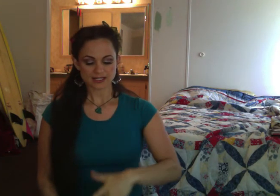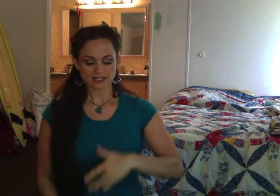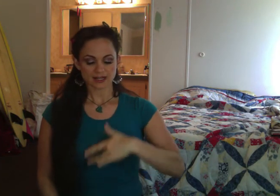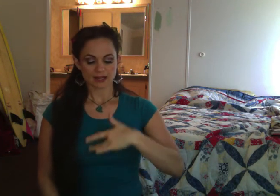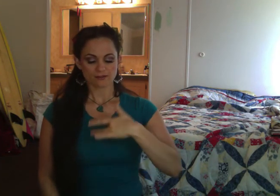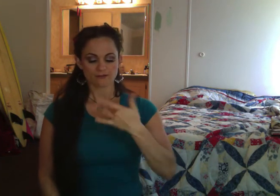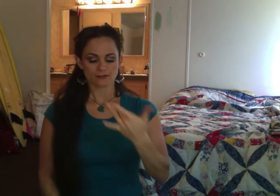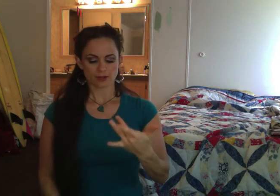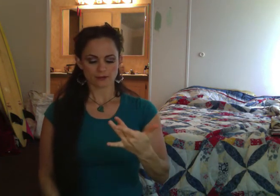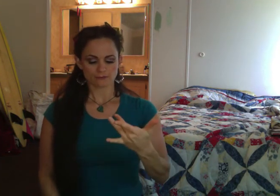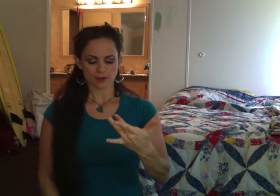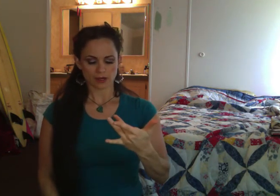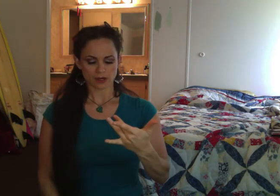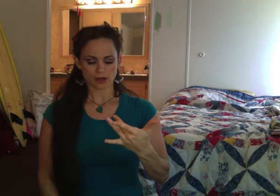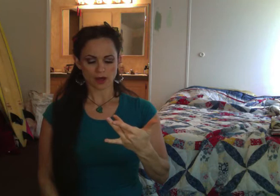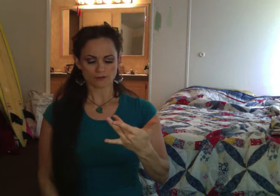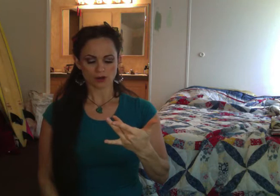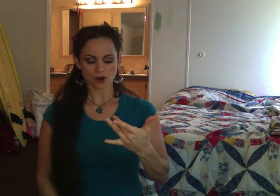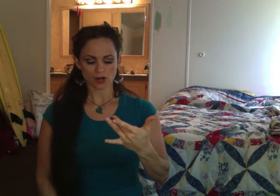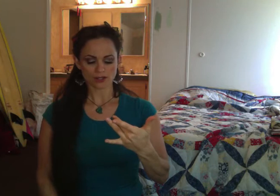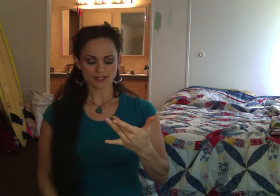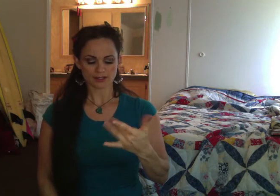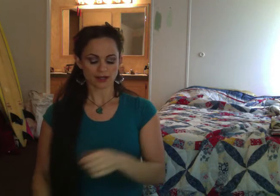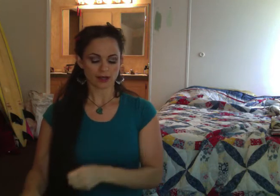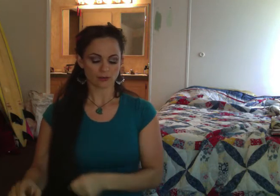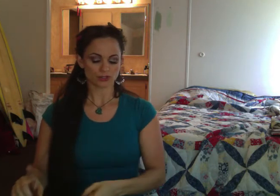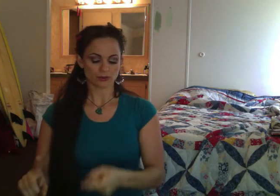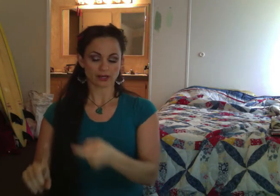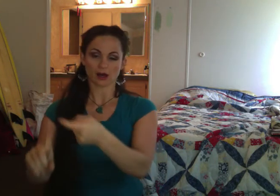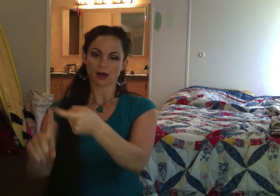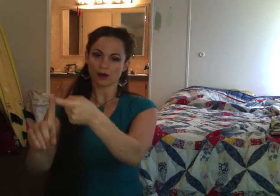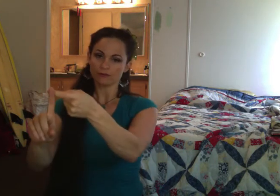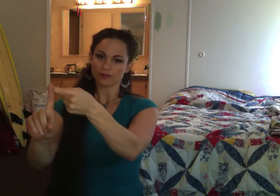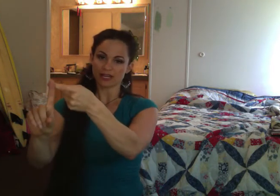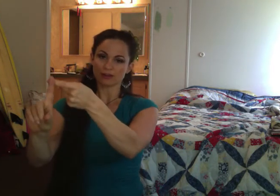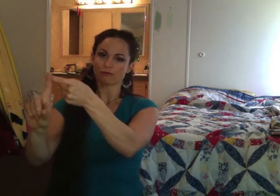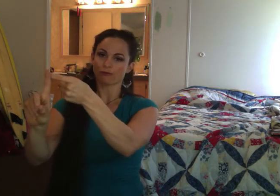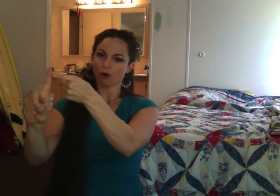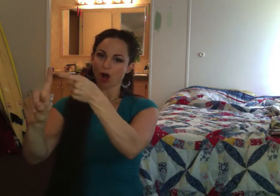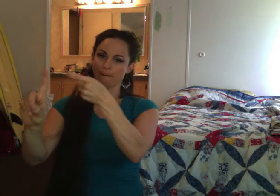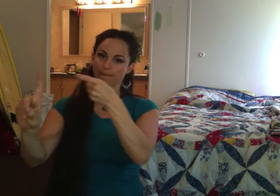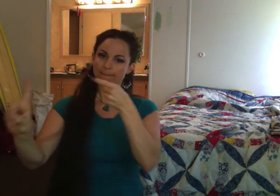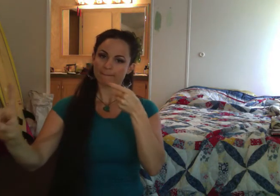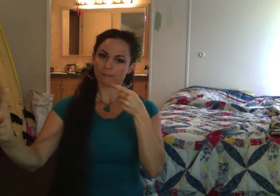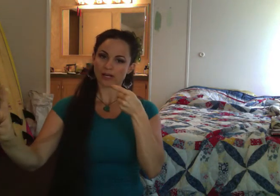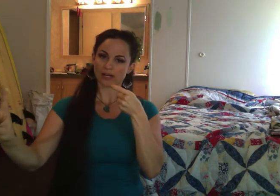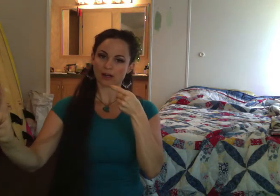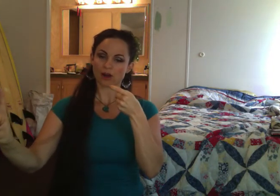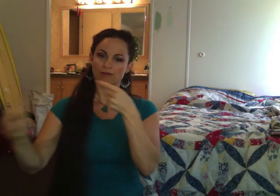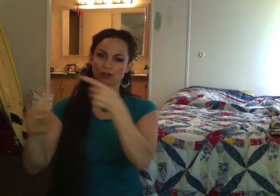singleness of your heart. We're doing of, again, from, right here, of your